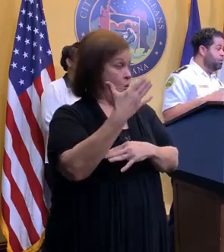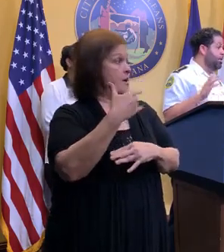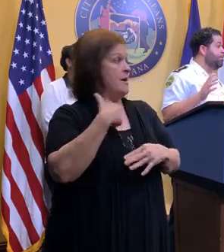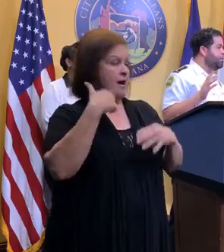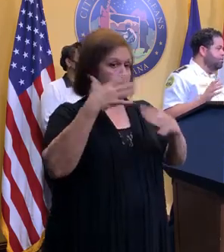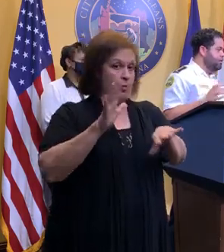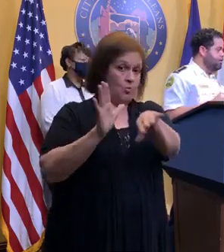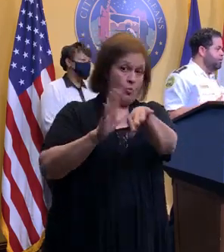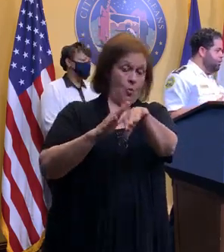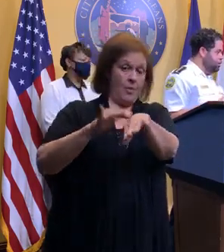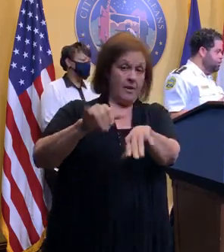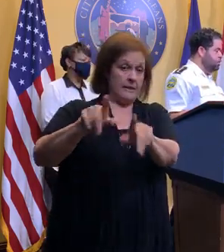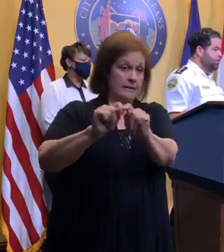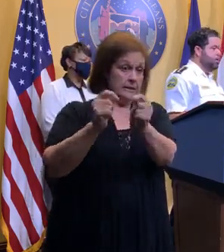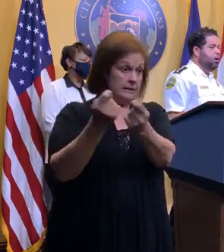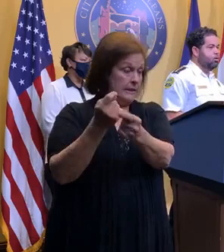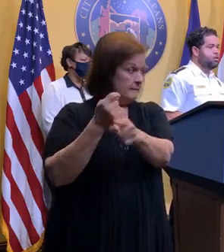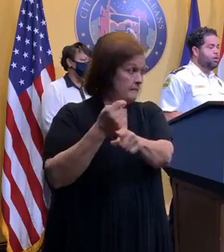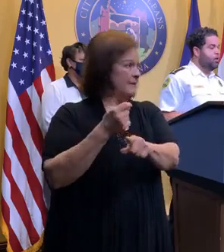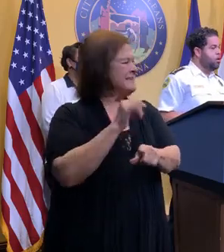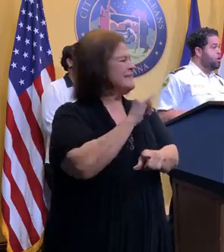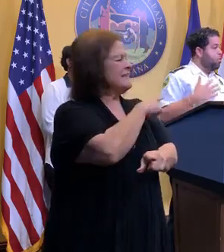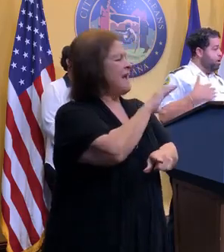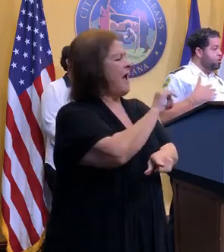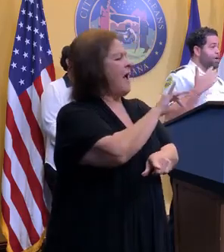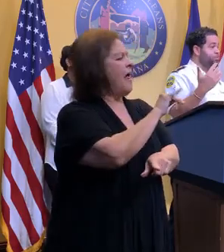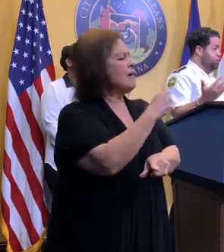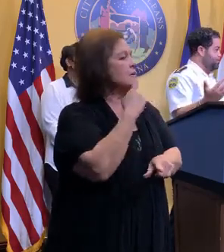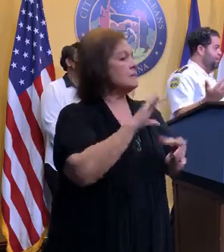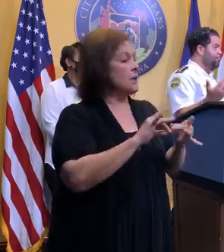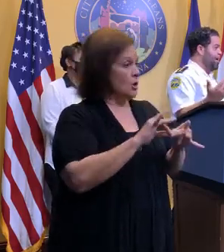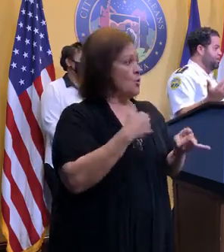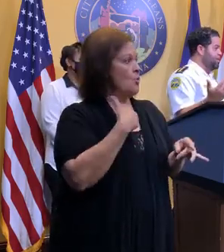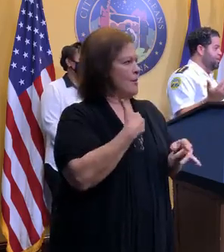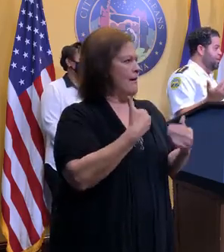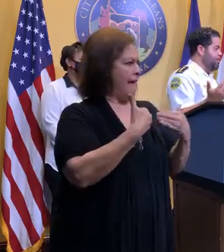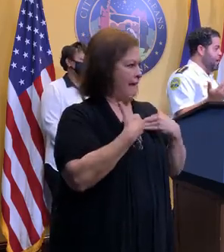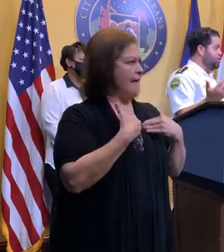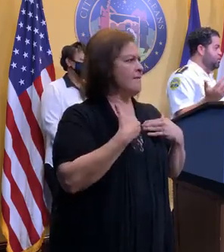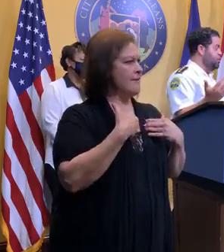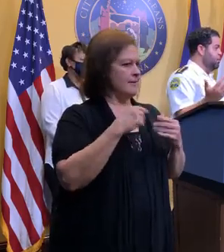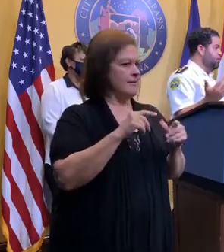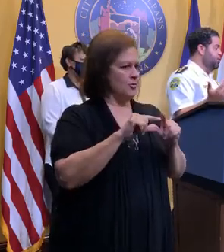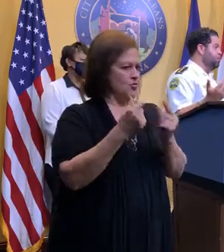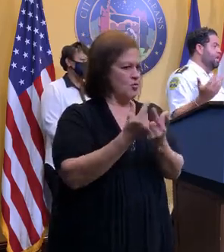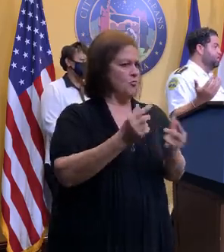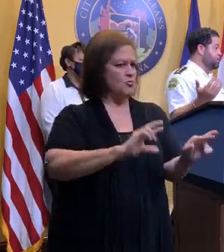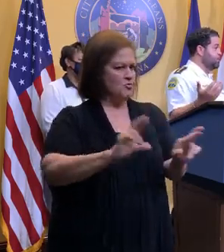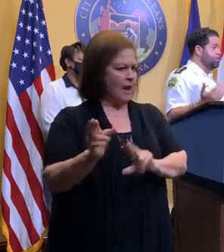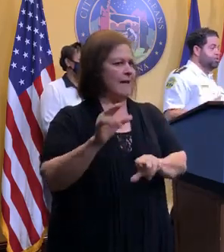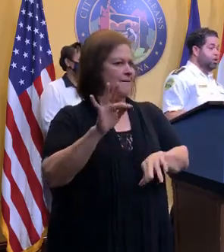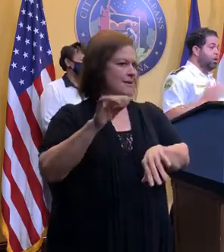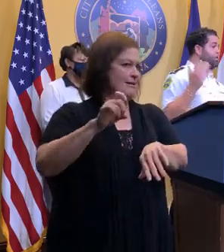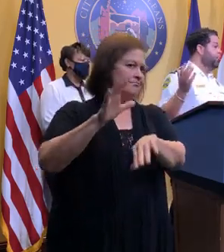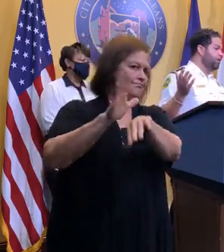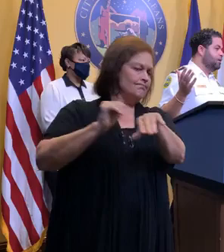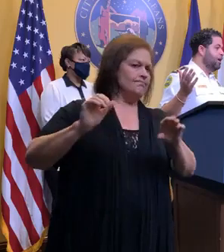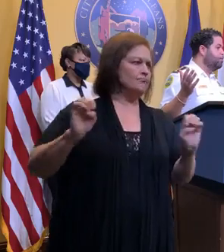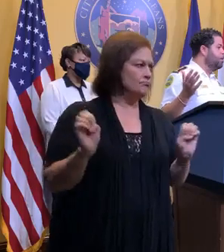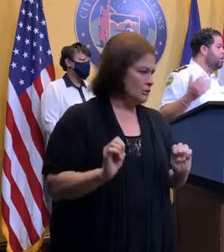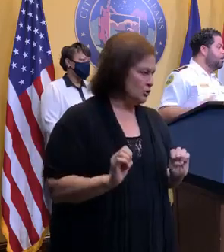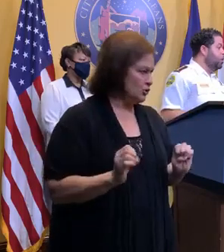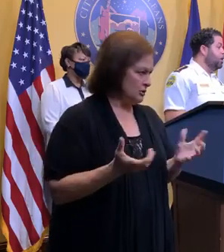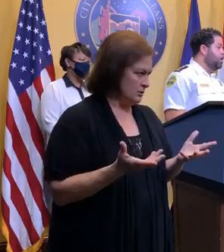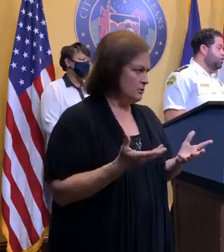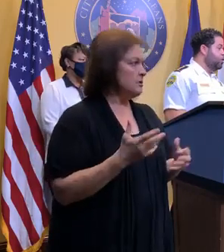on pre-alert. What that means is, similar to what Director Arnold said, we also have a mission-ready package inside the National Emergency Management System, so at any point